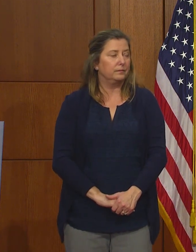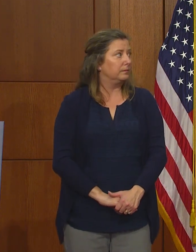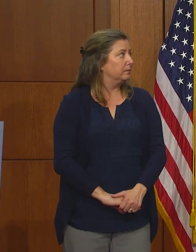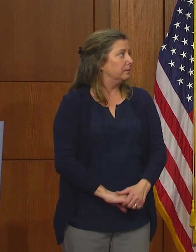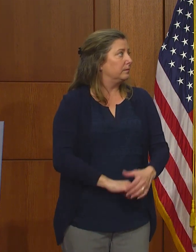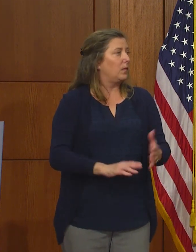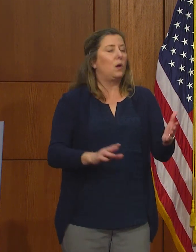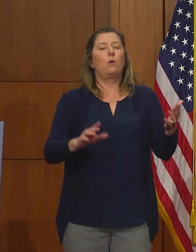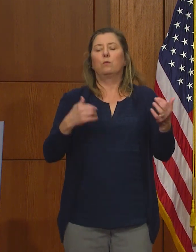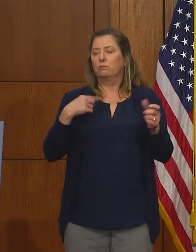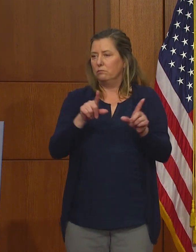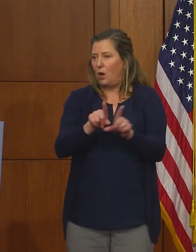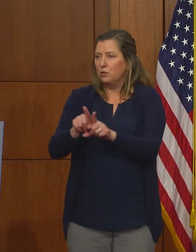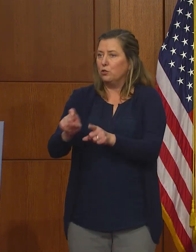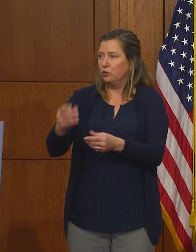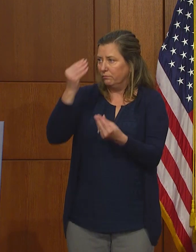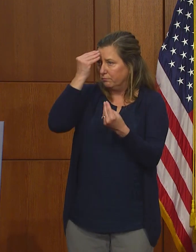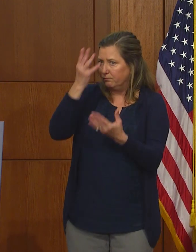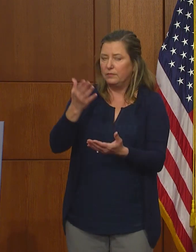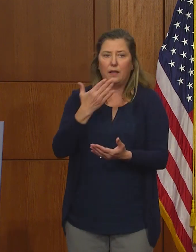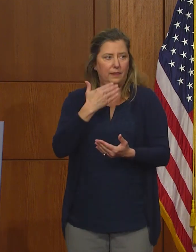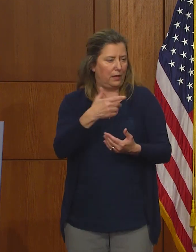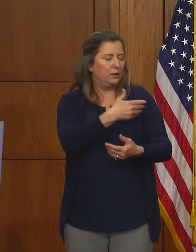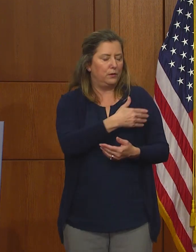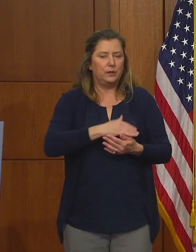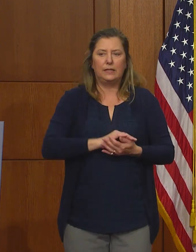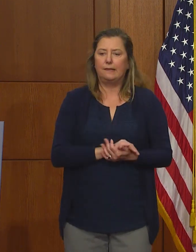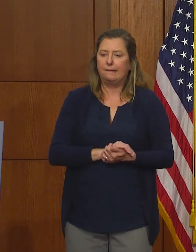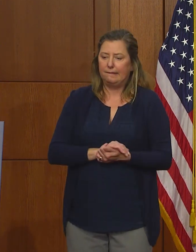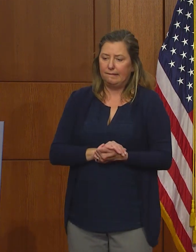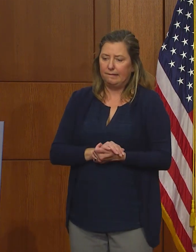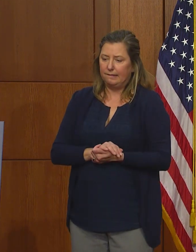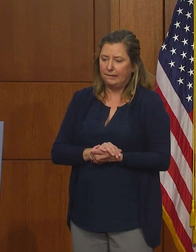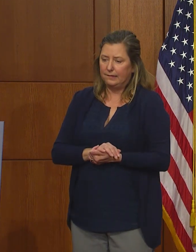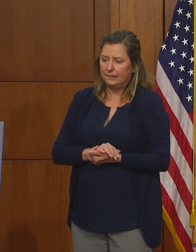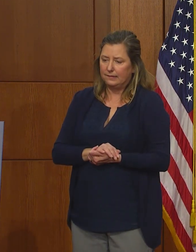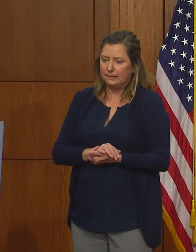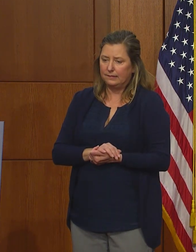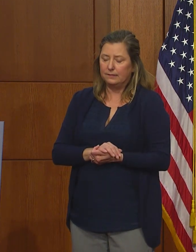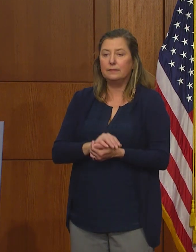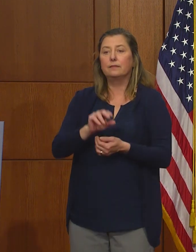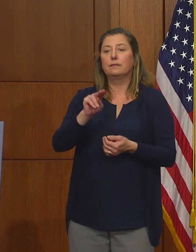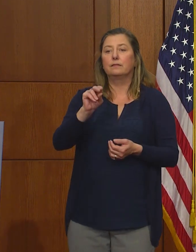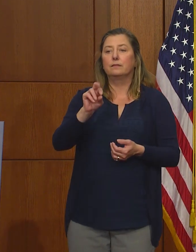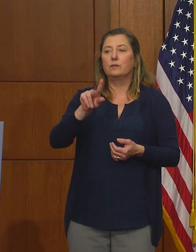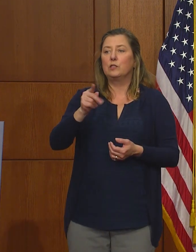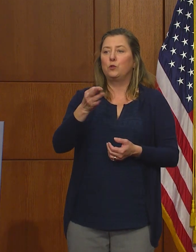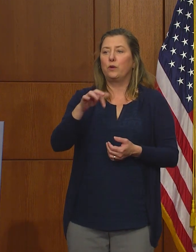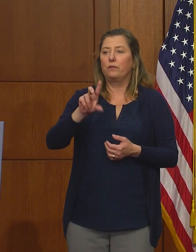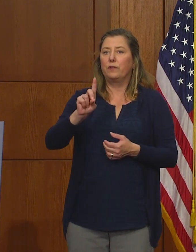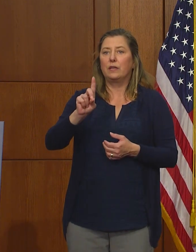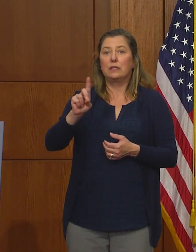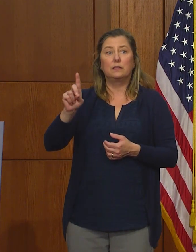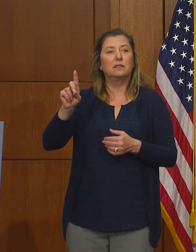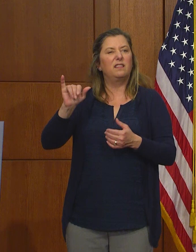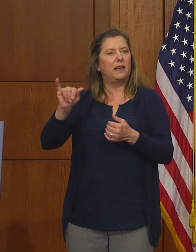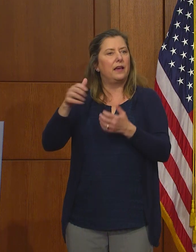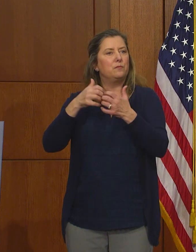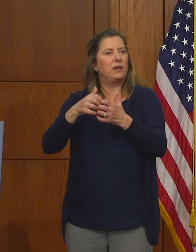Yes, I should have also mentioned too, thank you, Chief, that our Northfield distributor manufacturing company